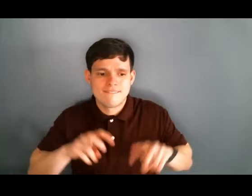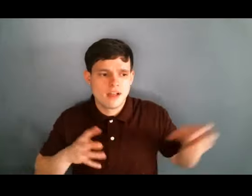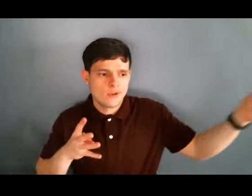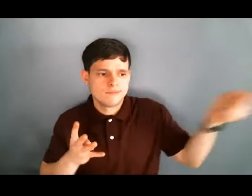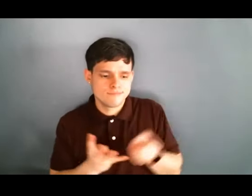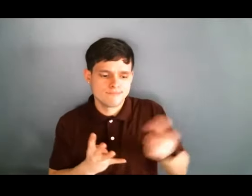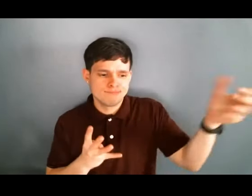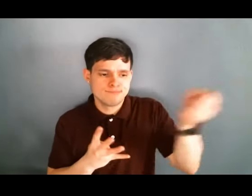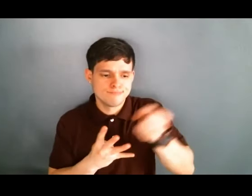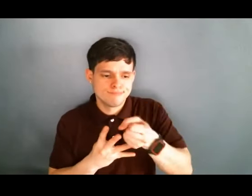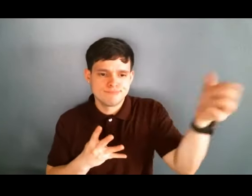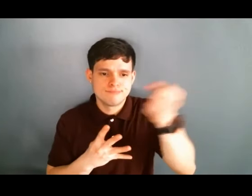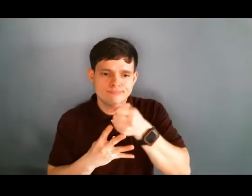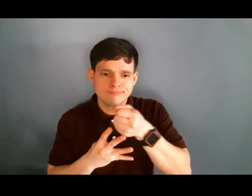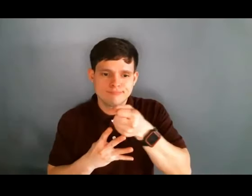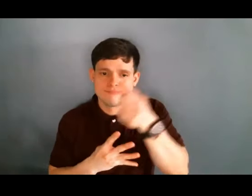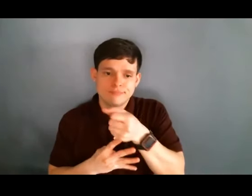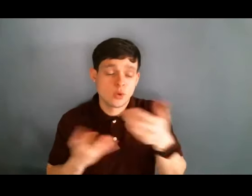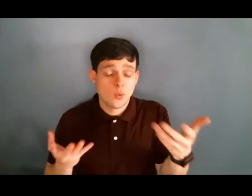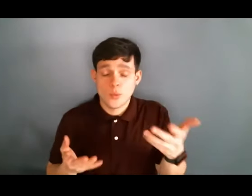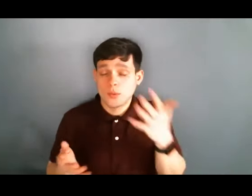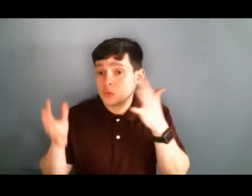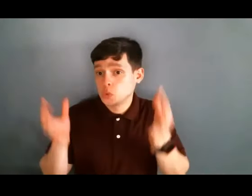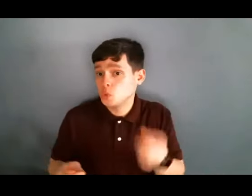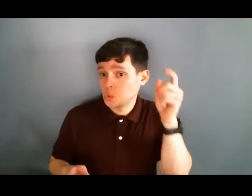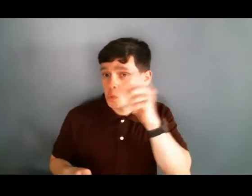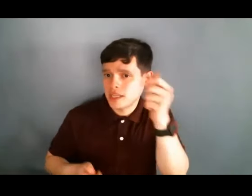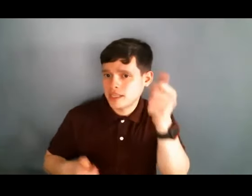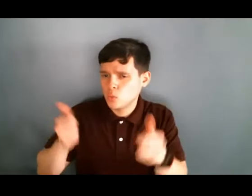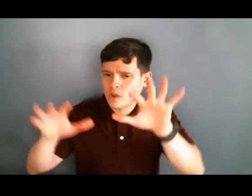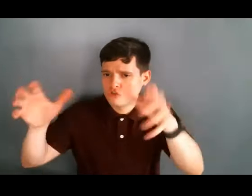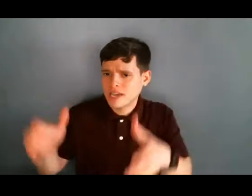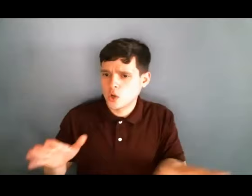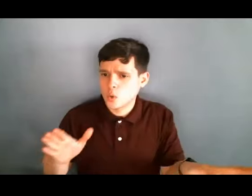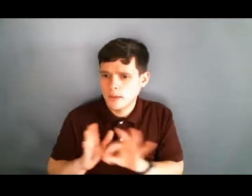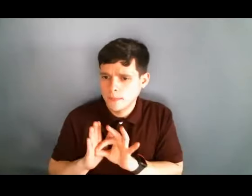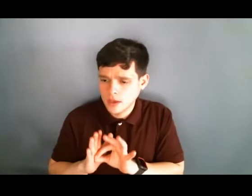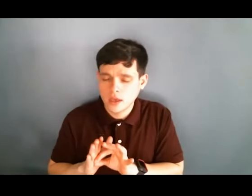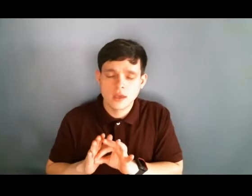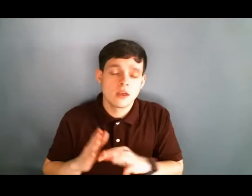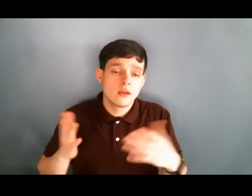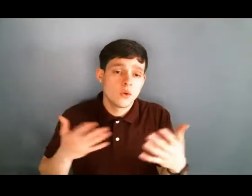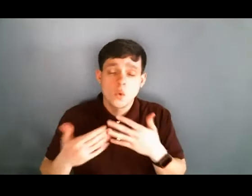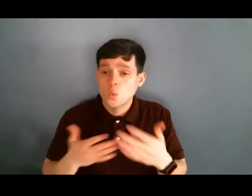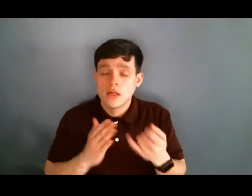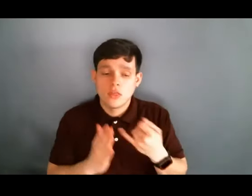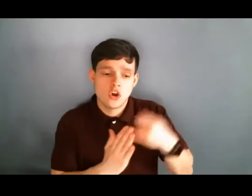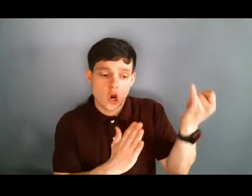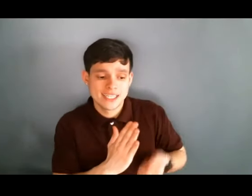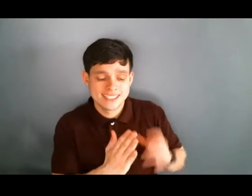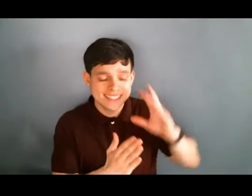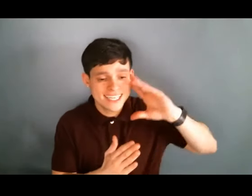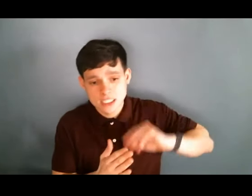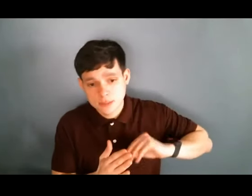So there I would say choose wisely with which category you're picking. But in terms of, whether artistic experience,